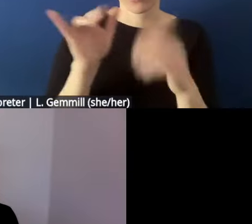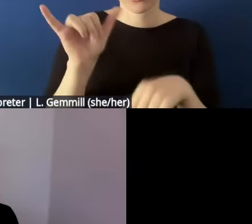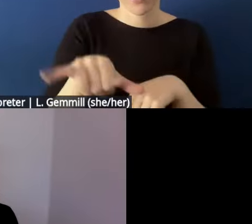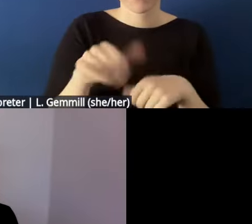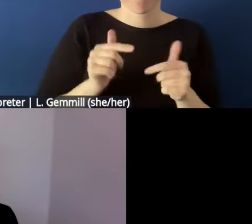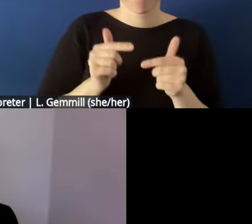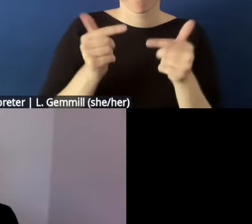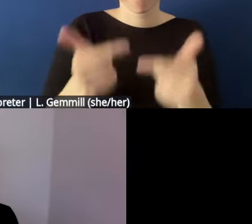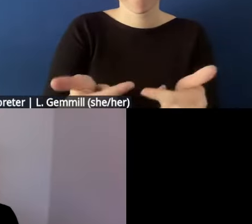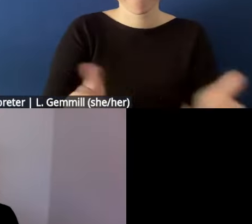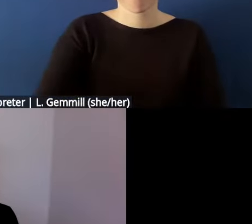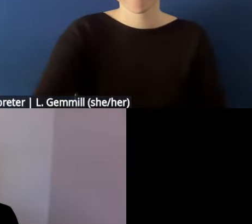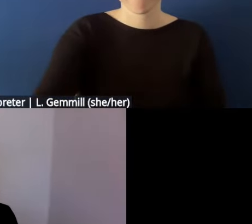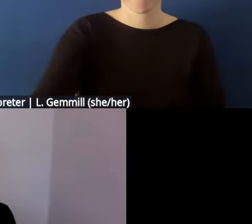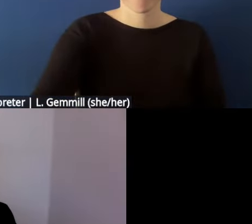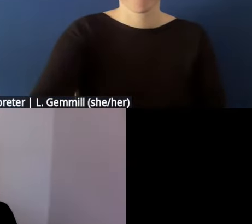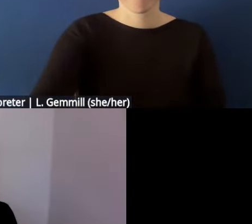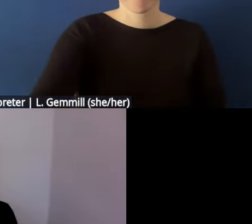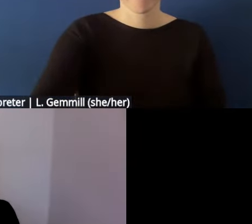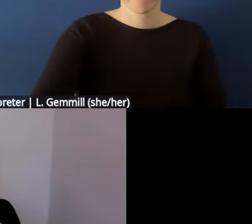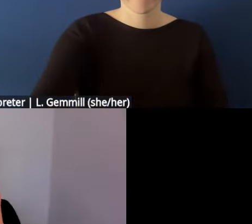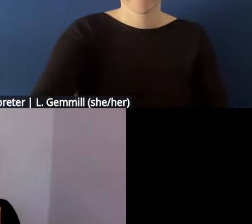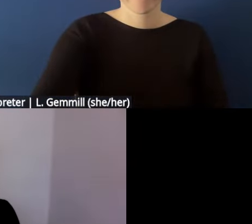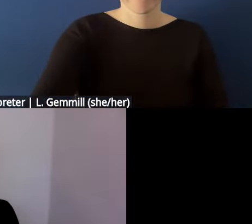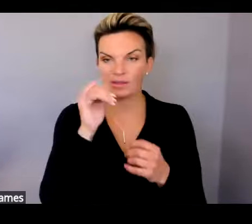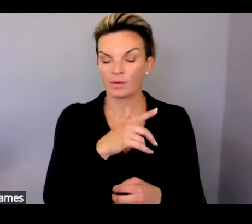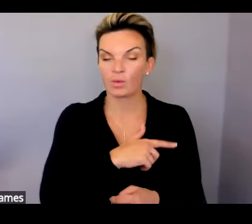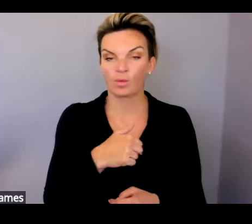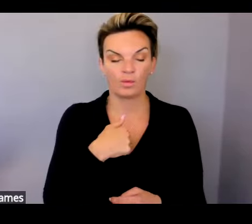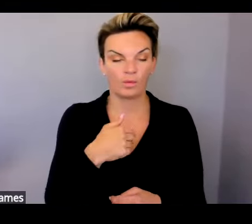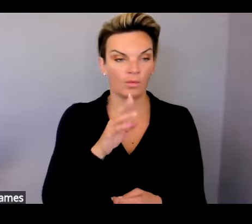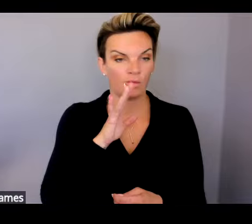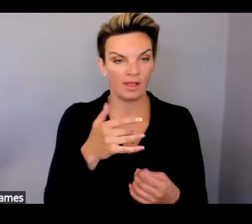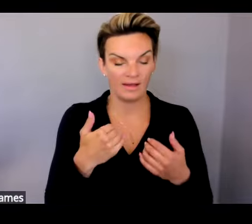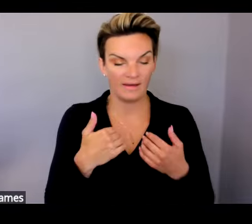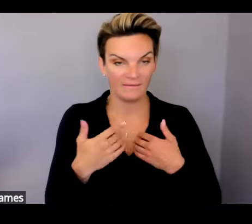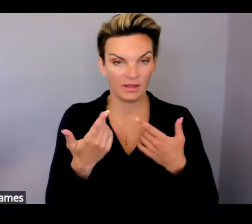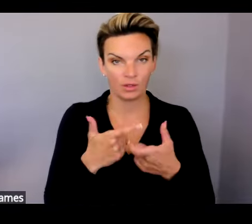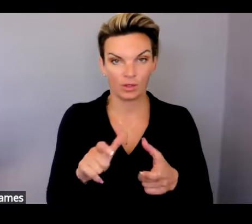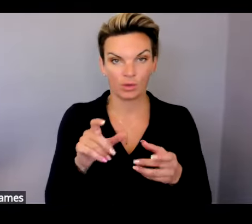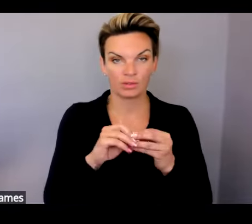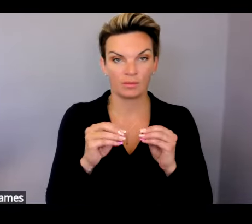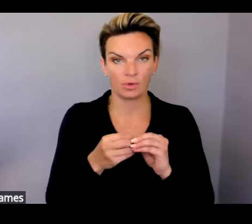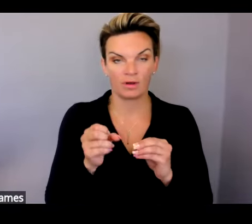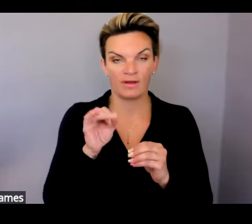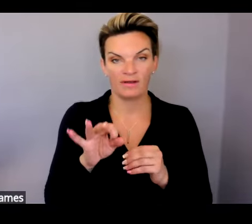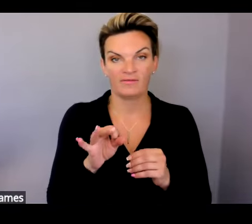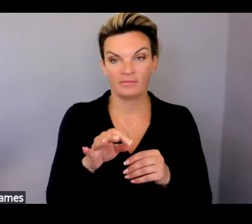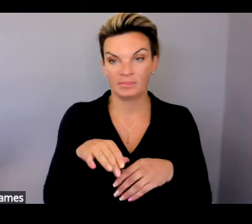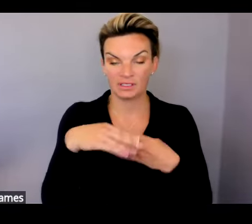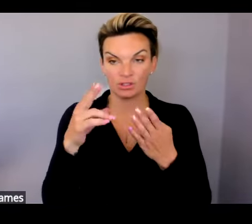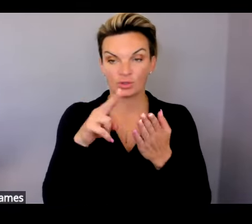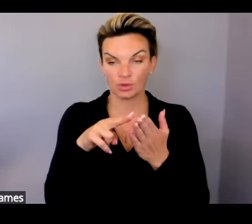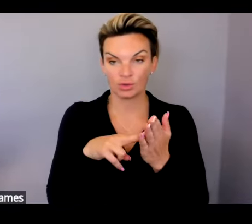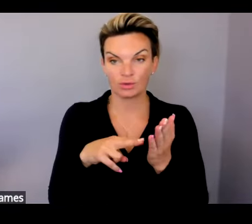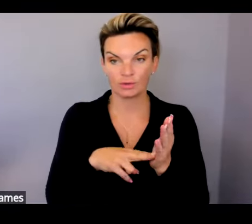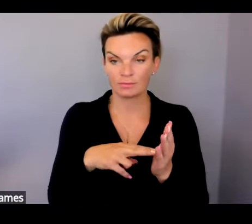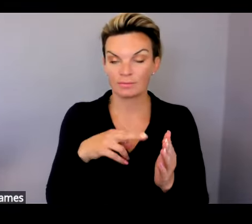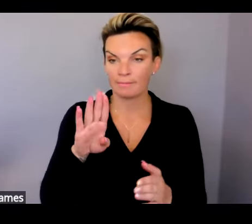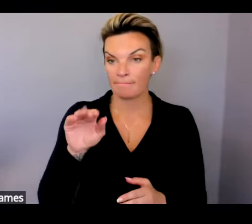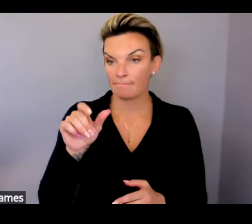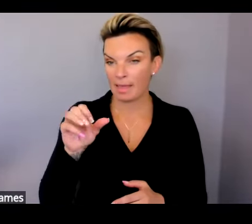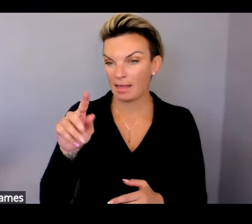I do think we need to take into consideration that we are going to have a huge number of petitions, both ballot questions